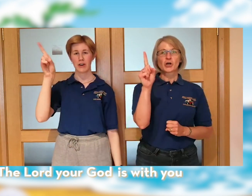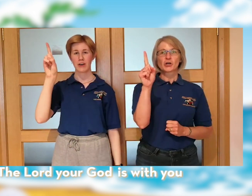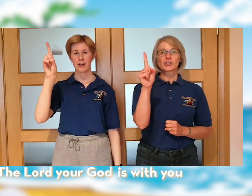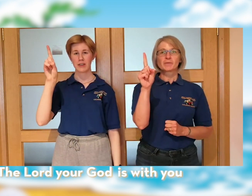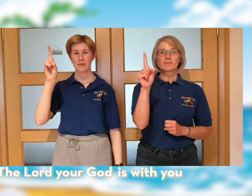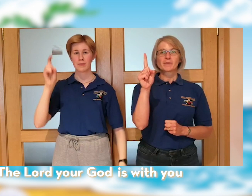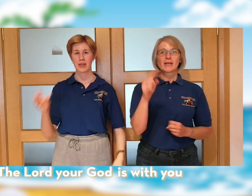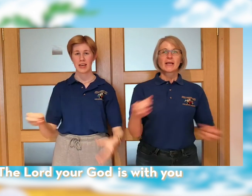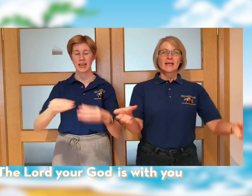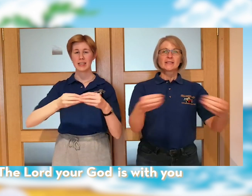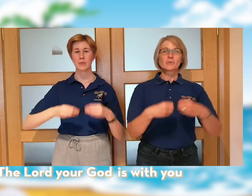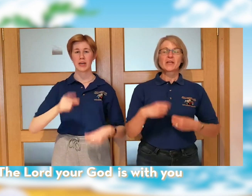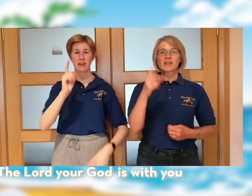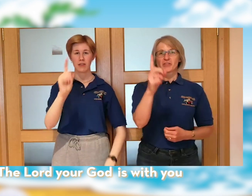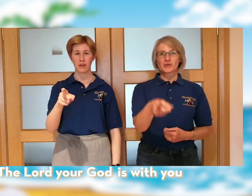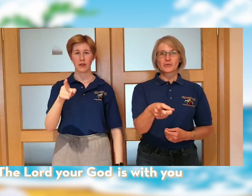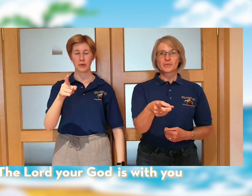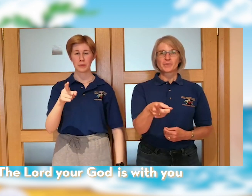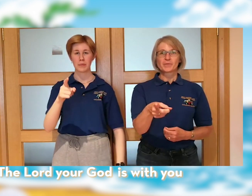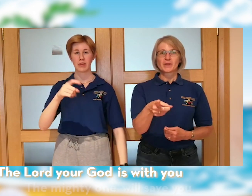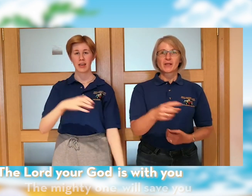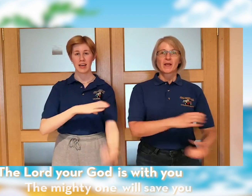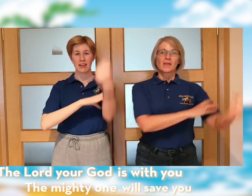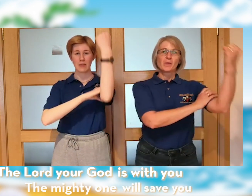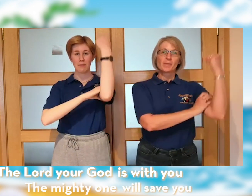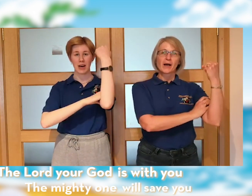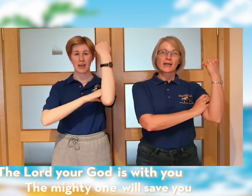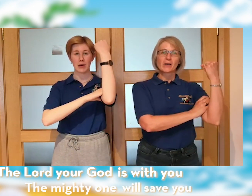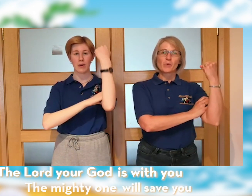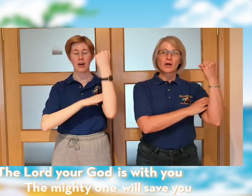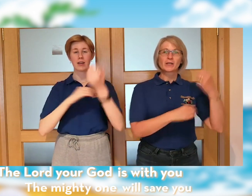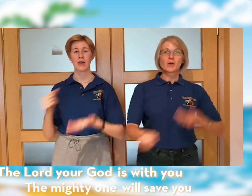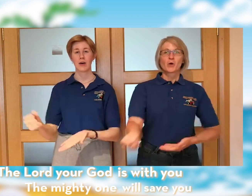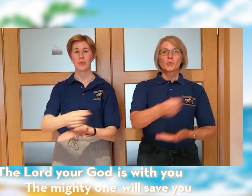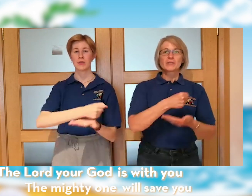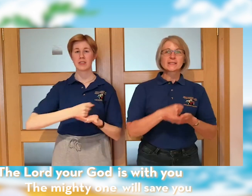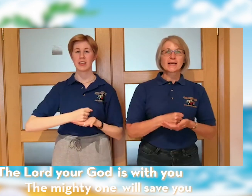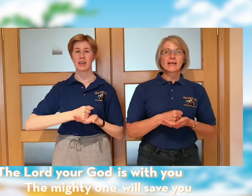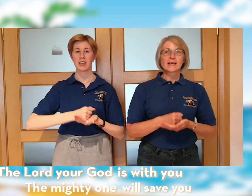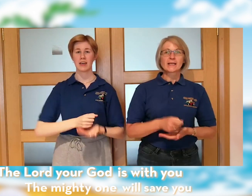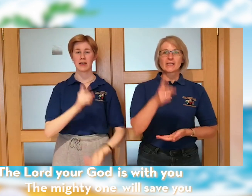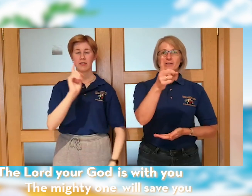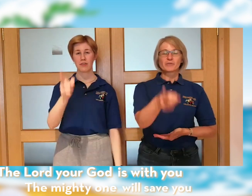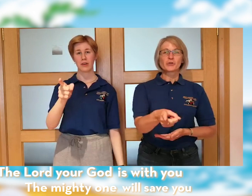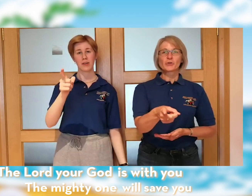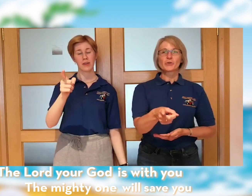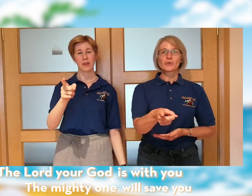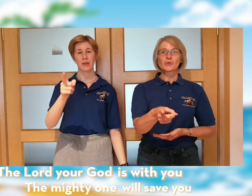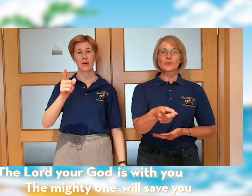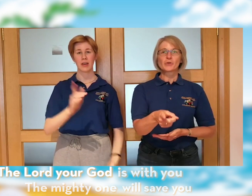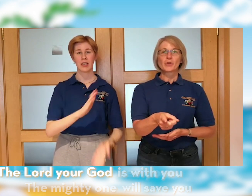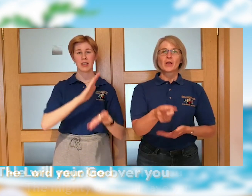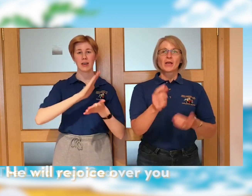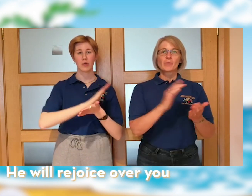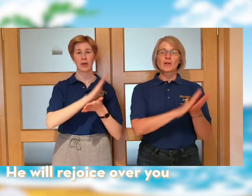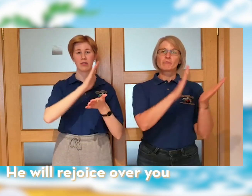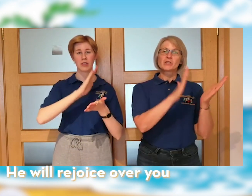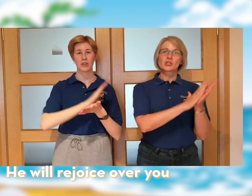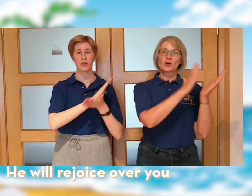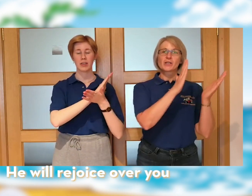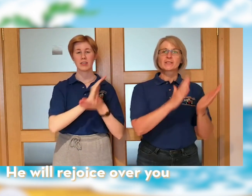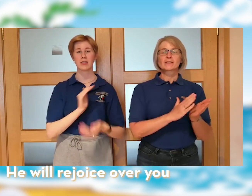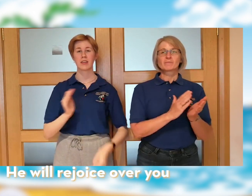Your God is with you, the mighty one will save you. He